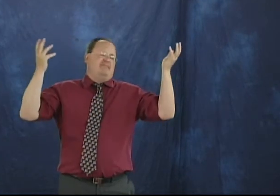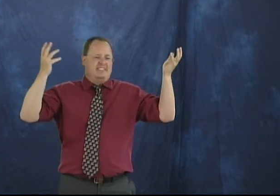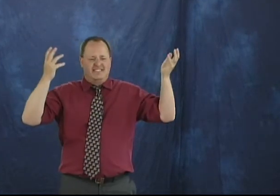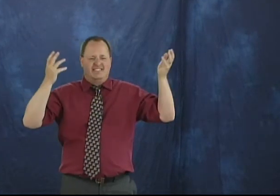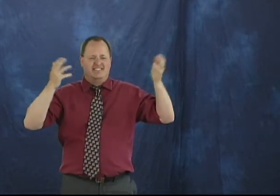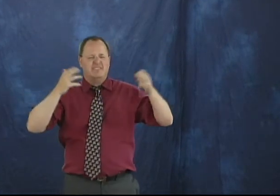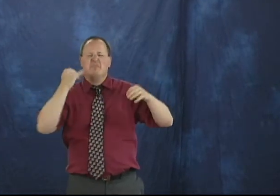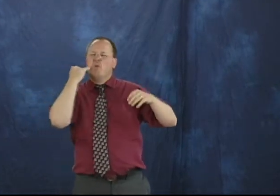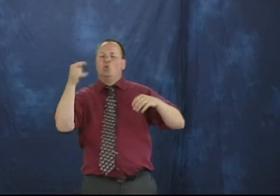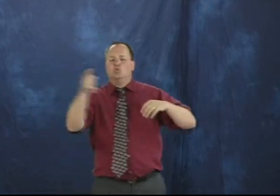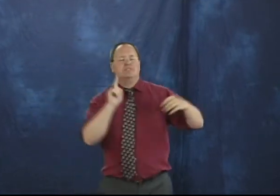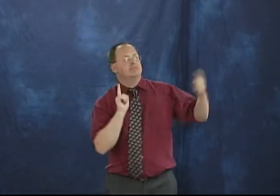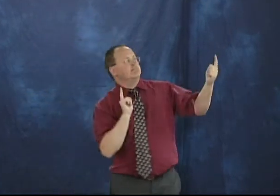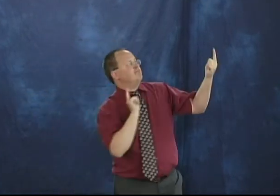movies that